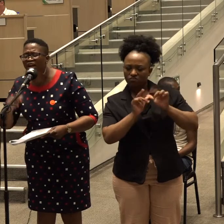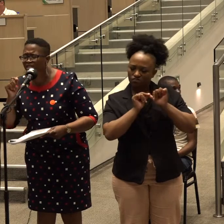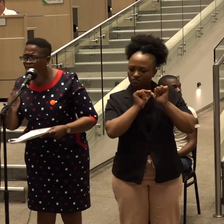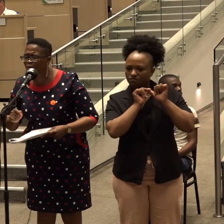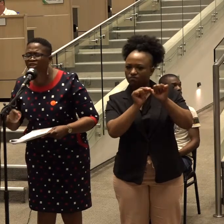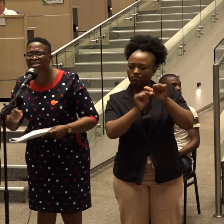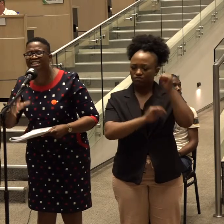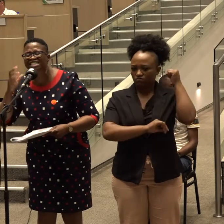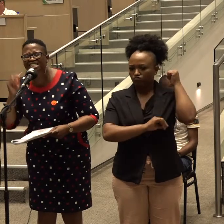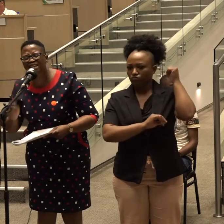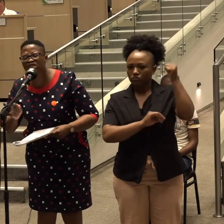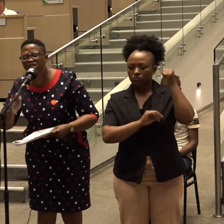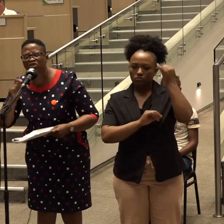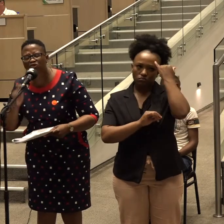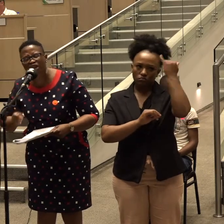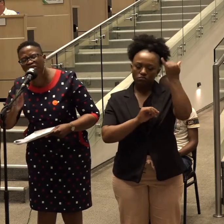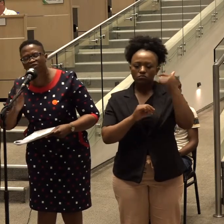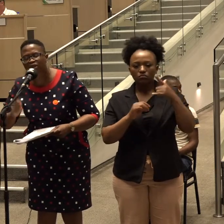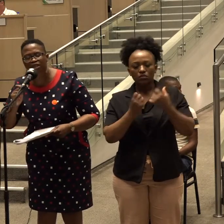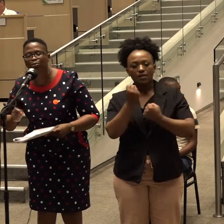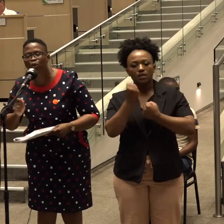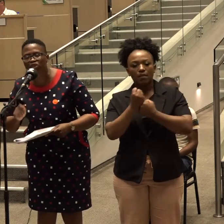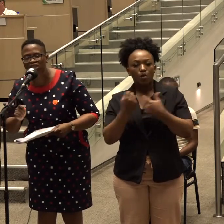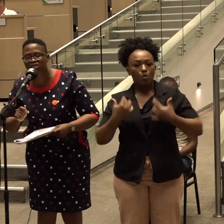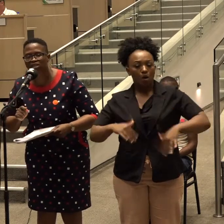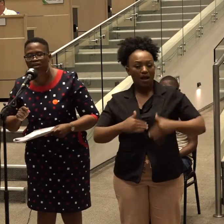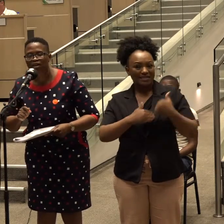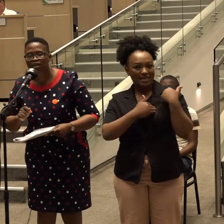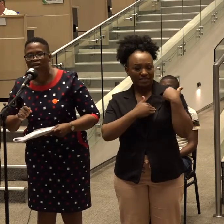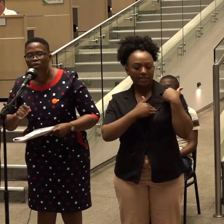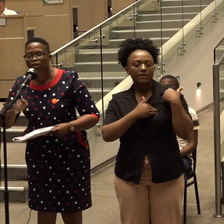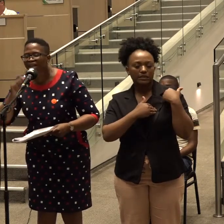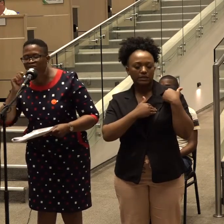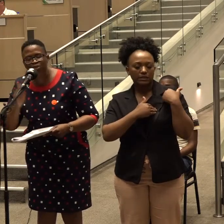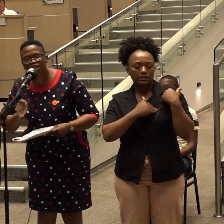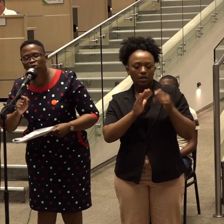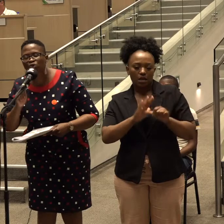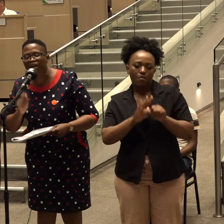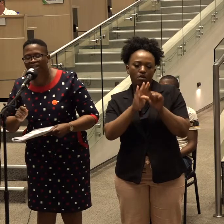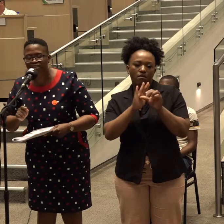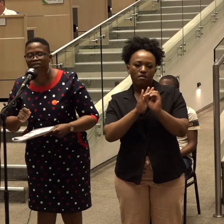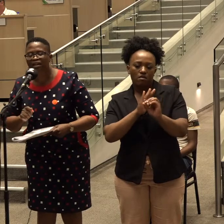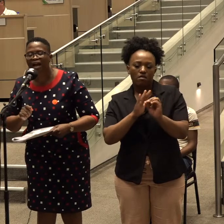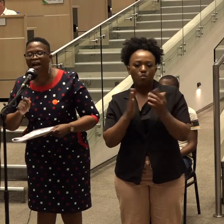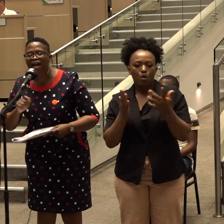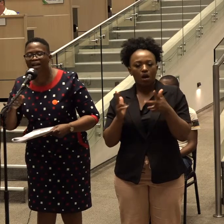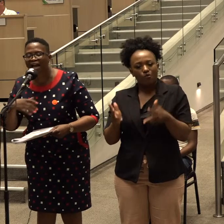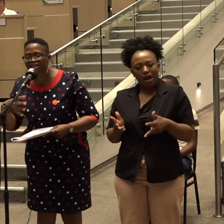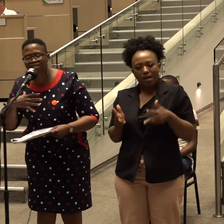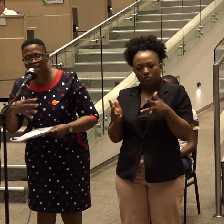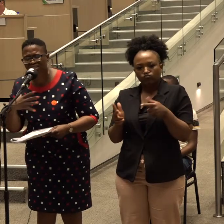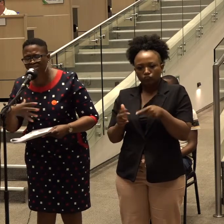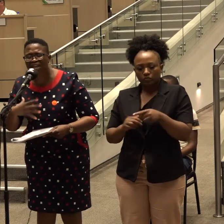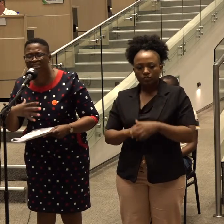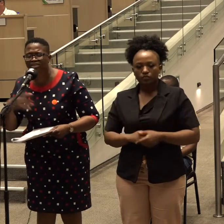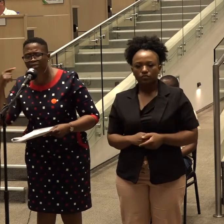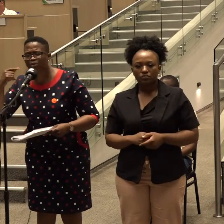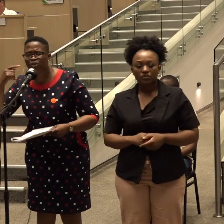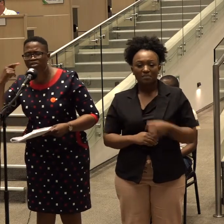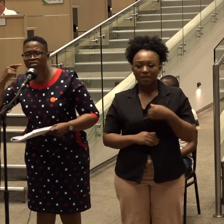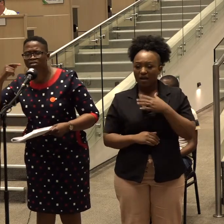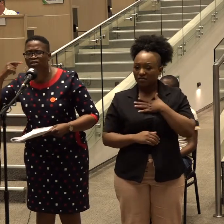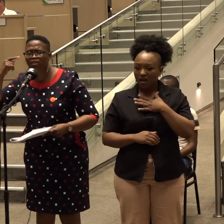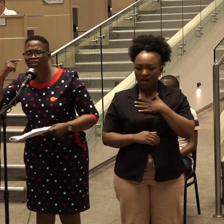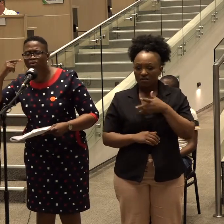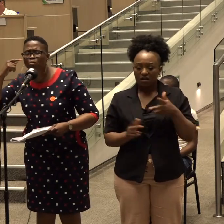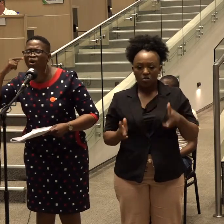initiative I supported this safety is very very important I I need and it's handy